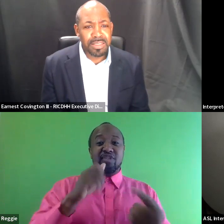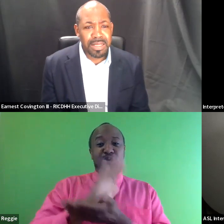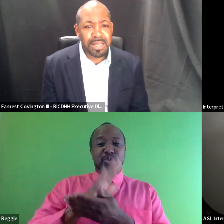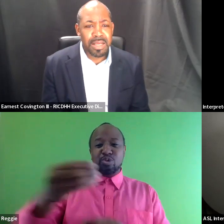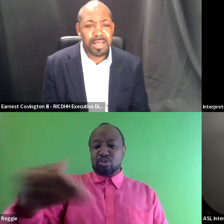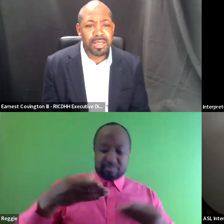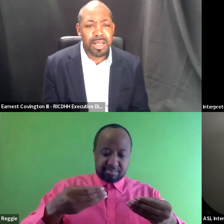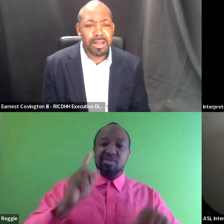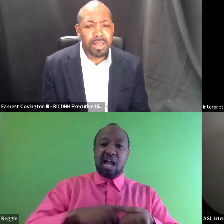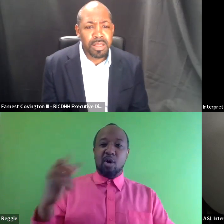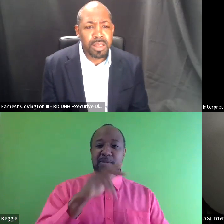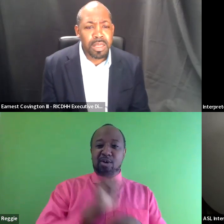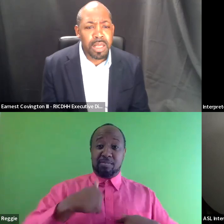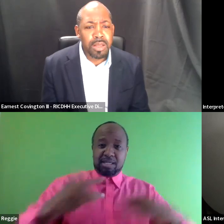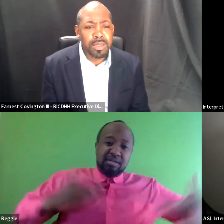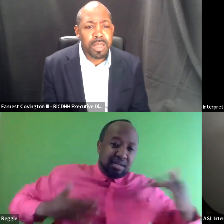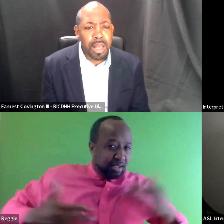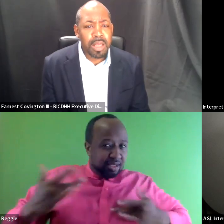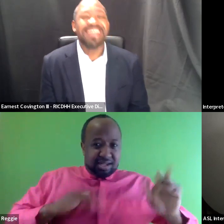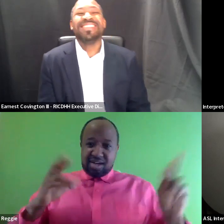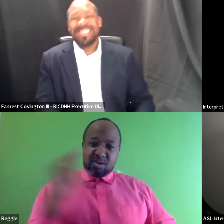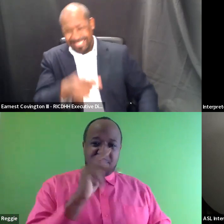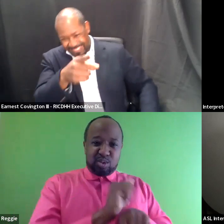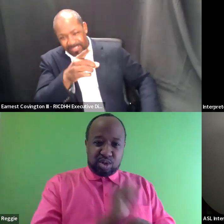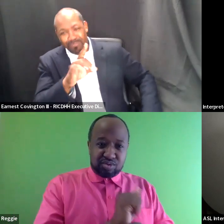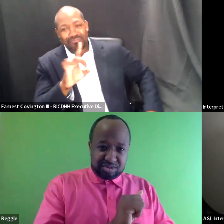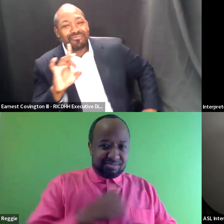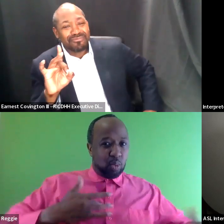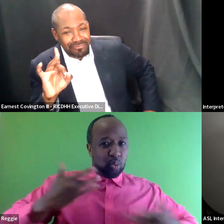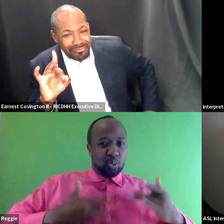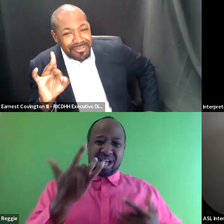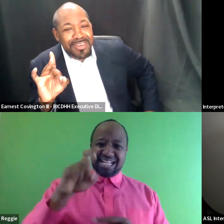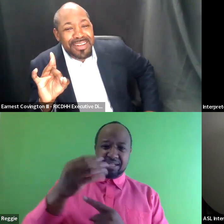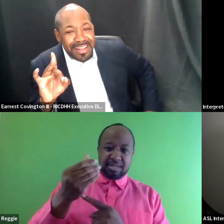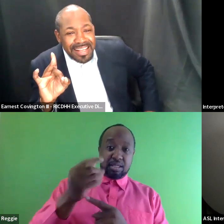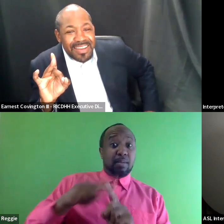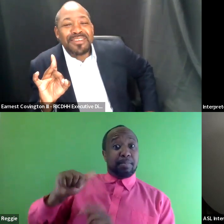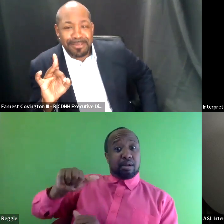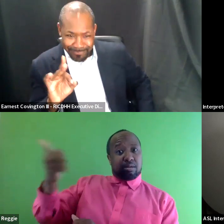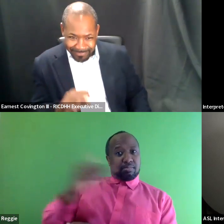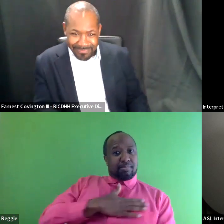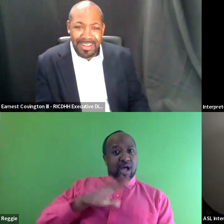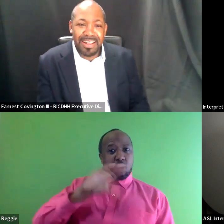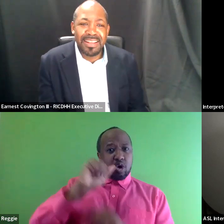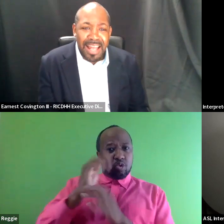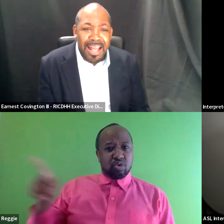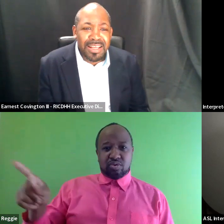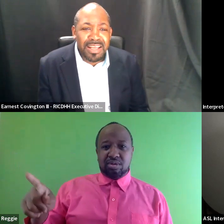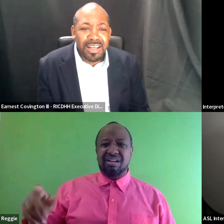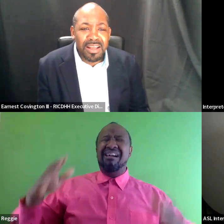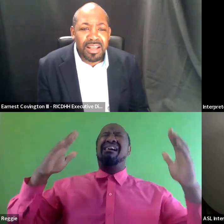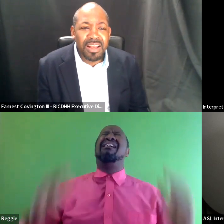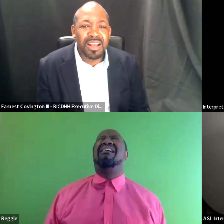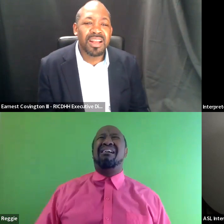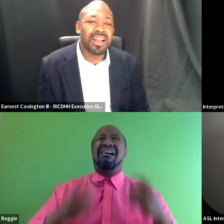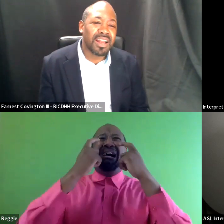place where I could sort of enjoy life and see myself as capable and start this journey and be excited and wanting money. So that